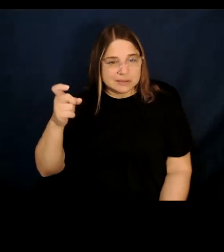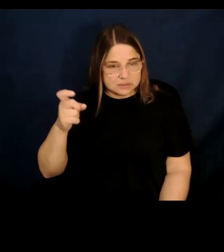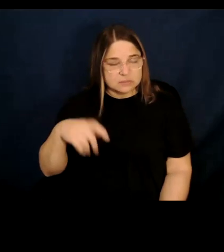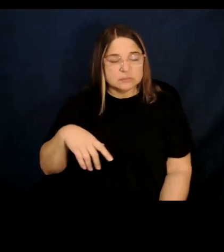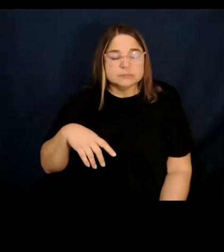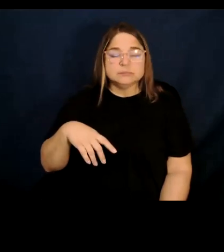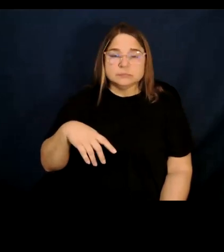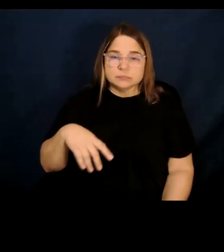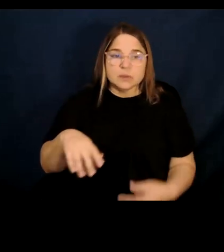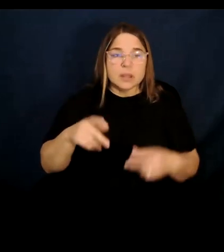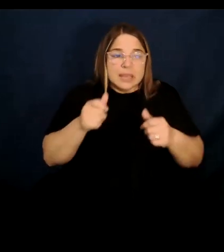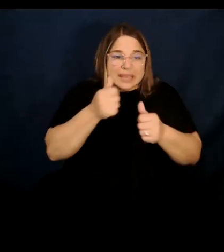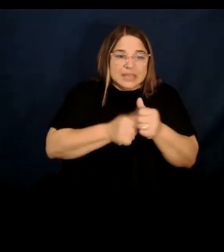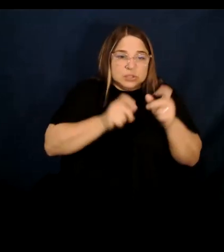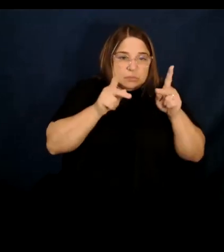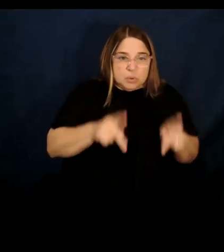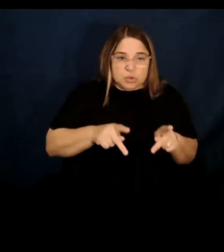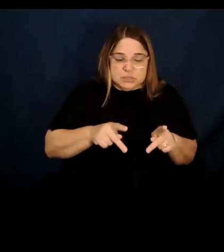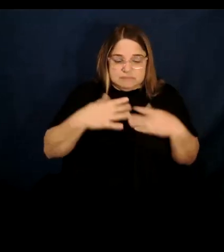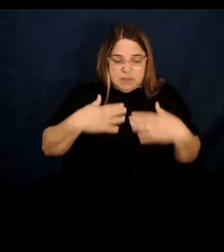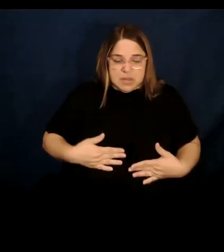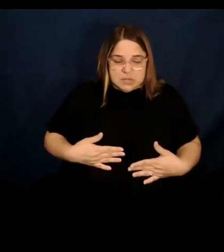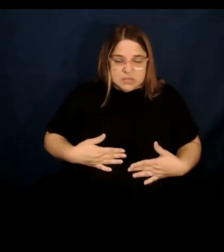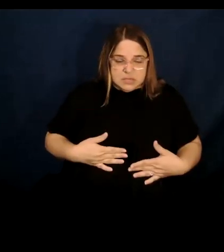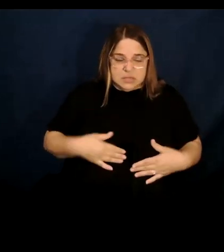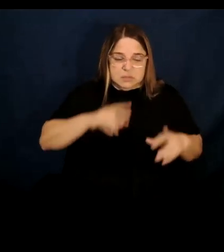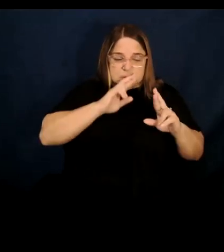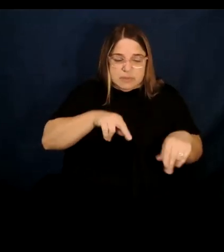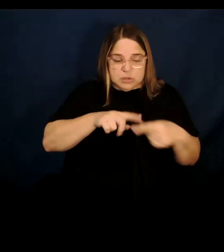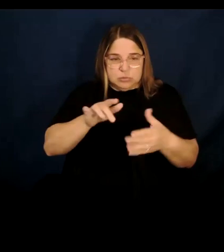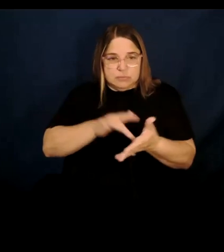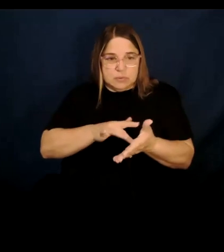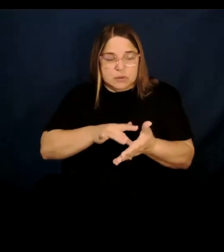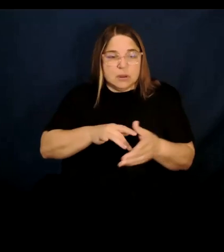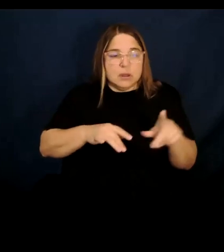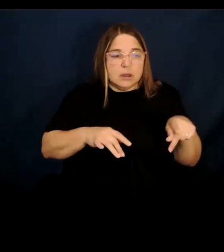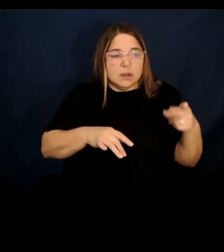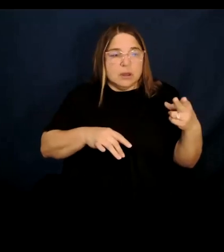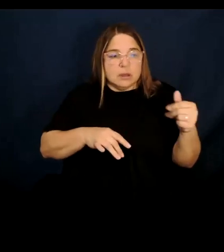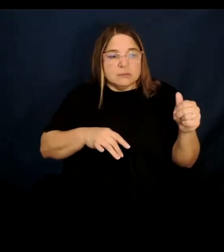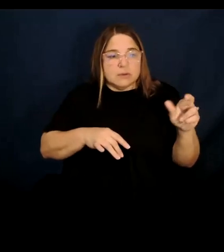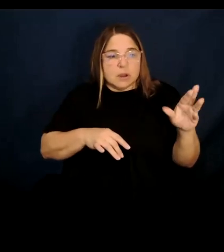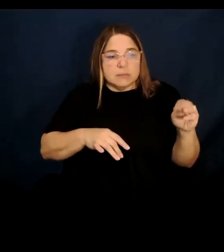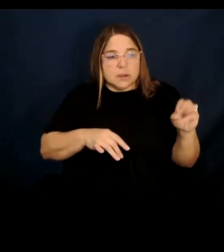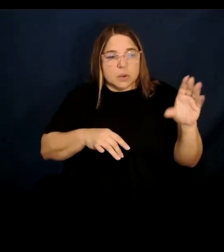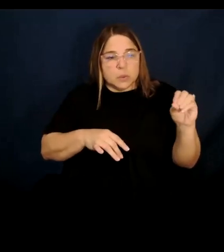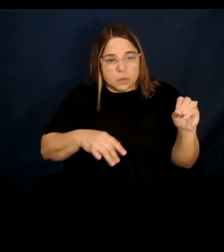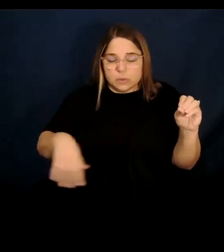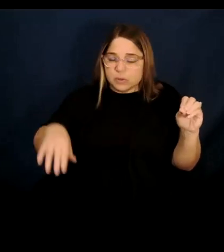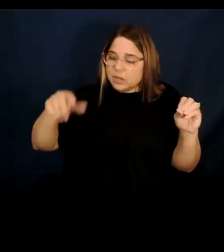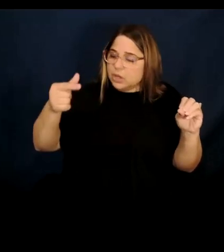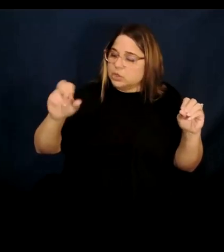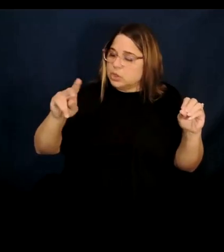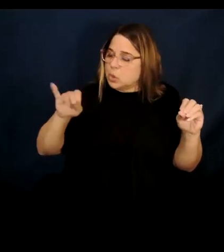affect drug response. The term itself, pharmaco and genomics, is the combination of pharmacology